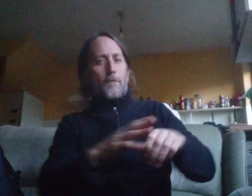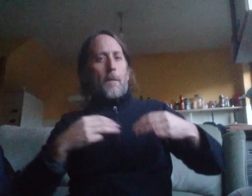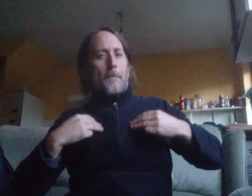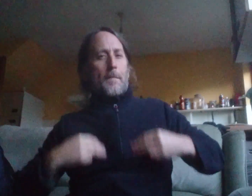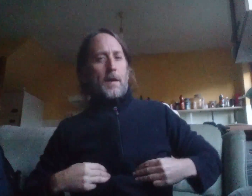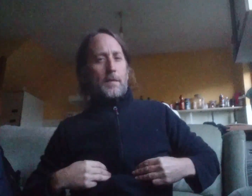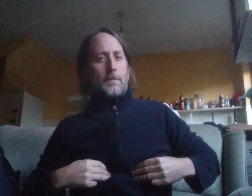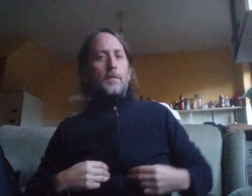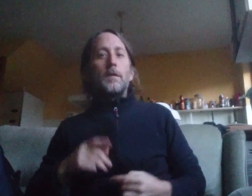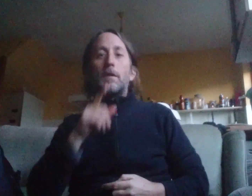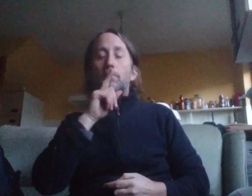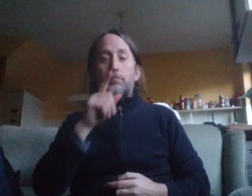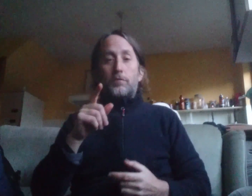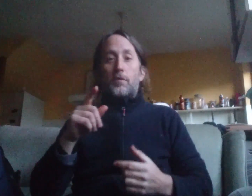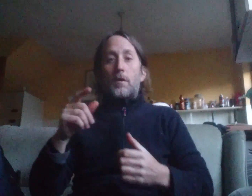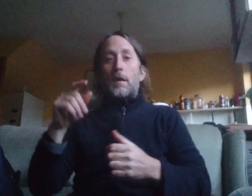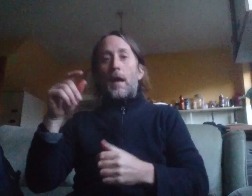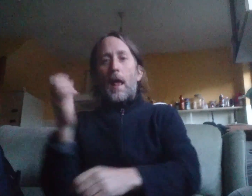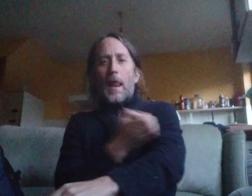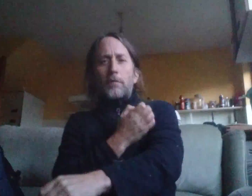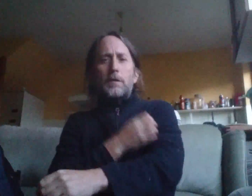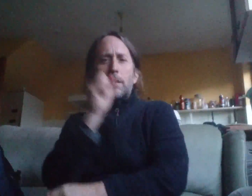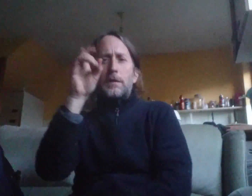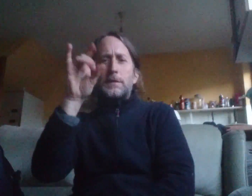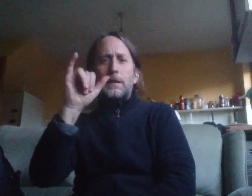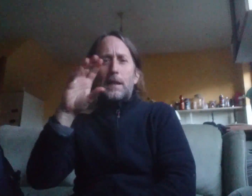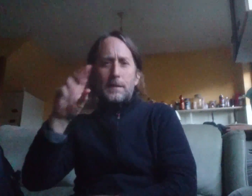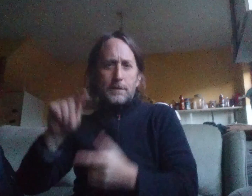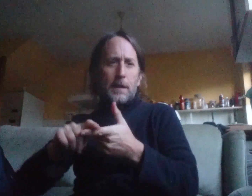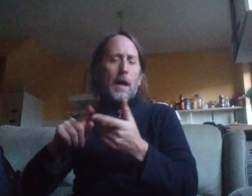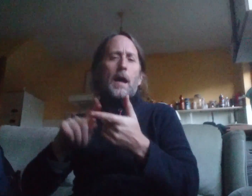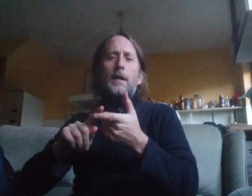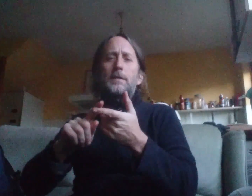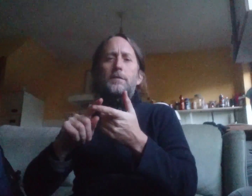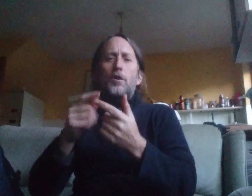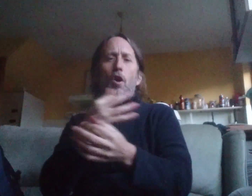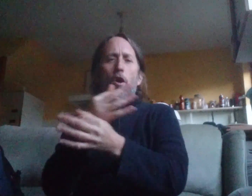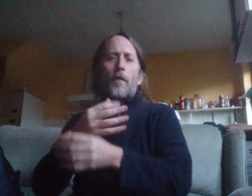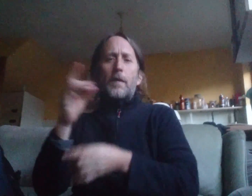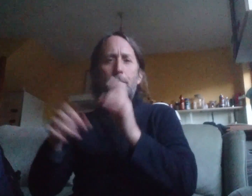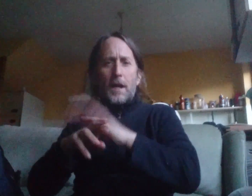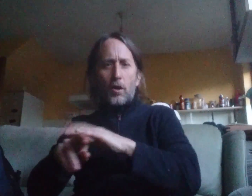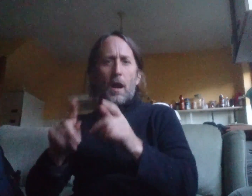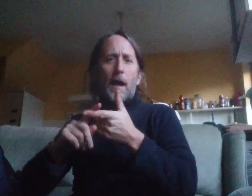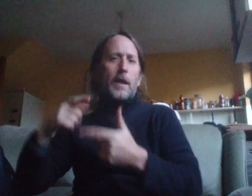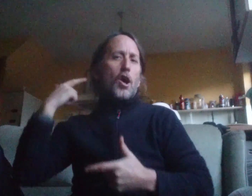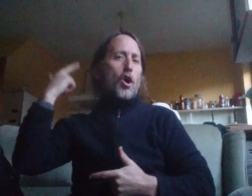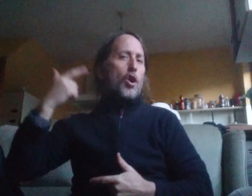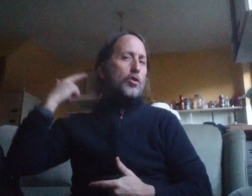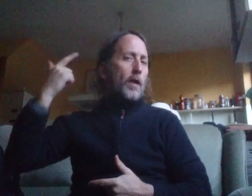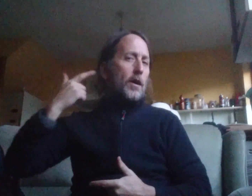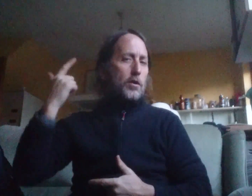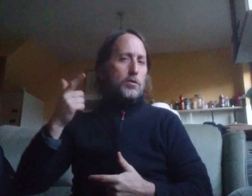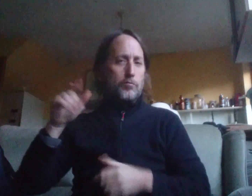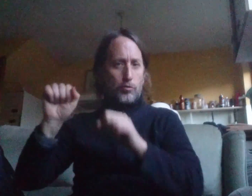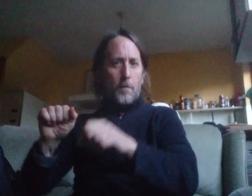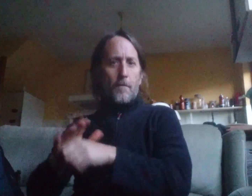While electric skillets, coffee makers, and hair dryers were seen as appropriate for women, fire starters,